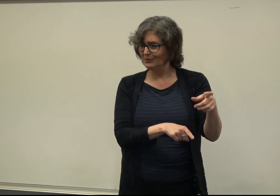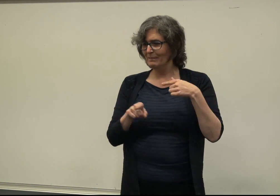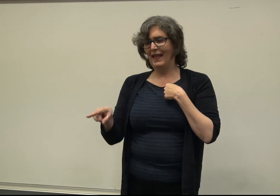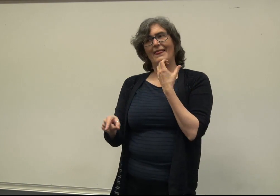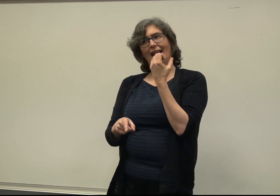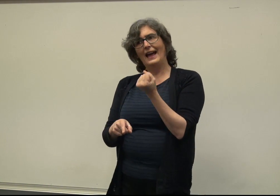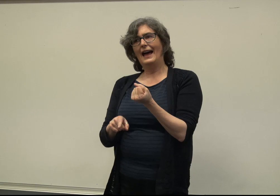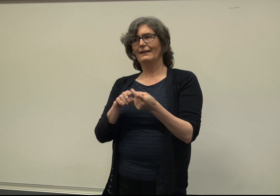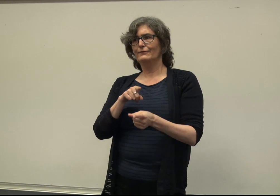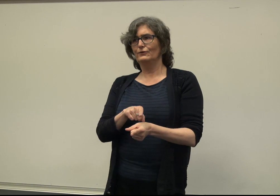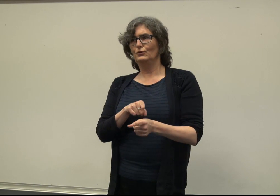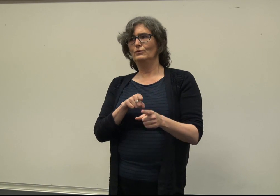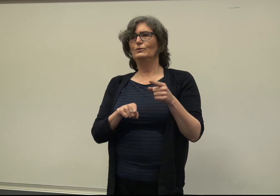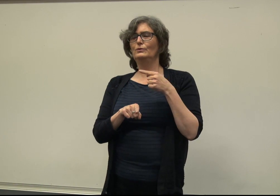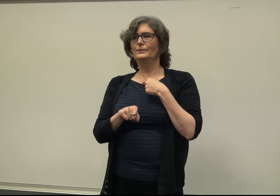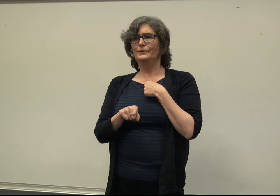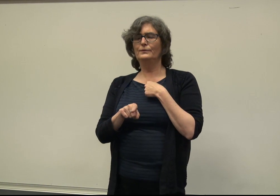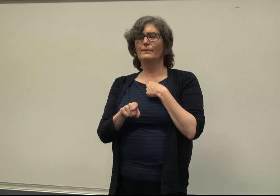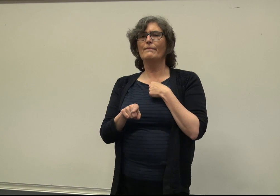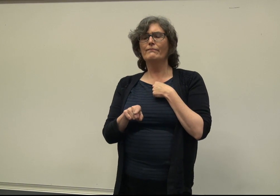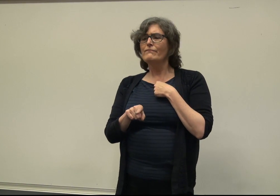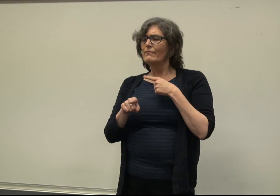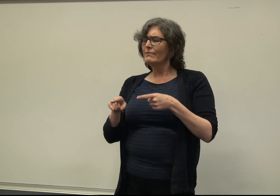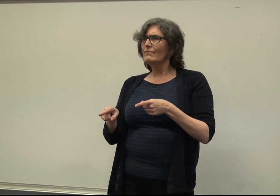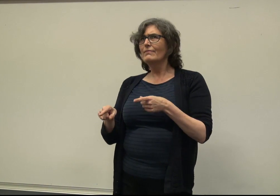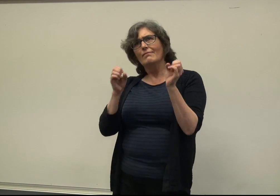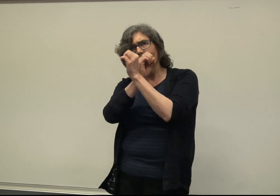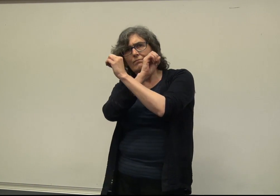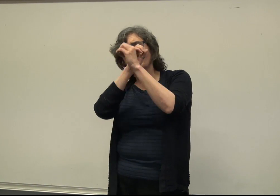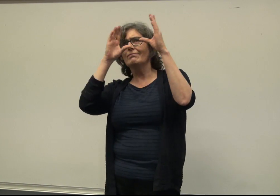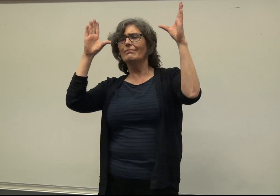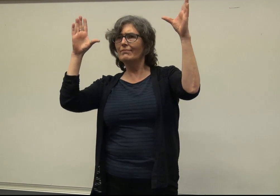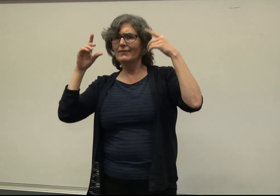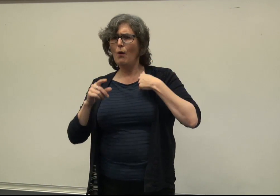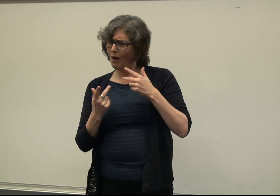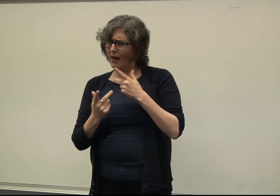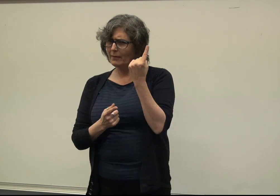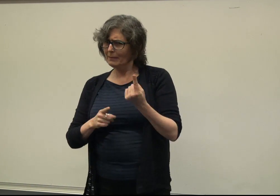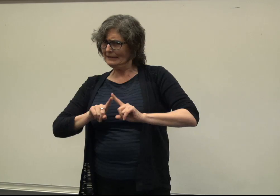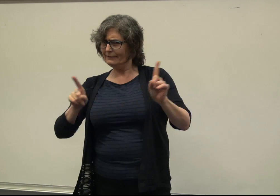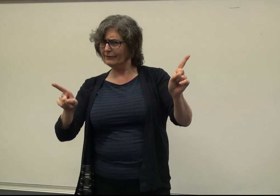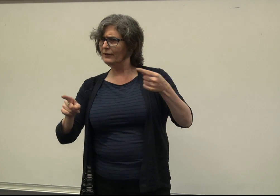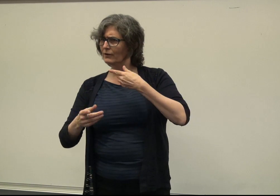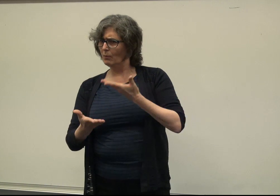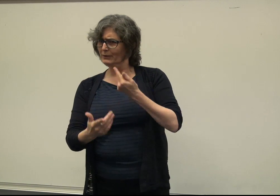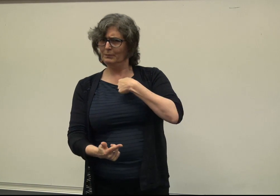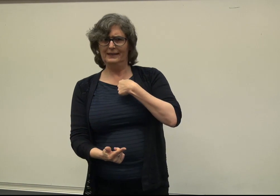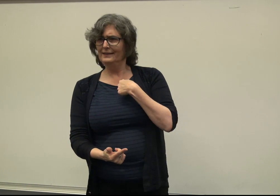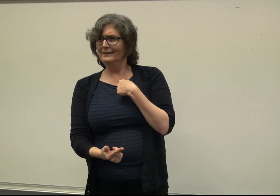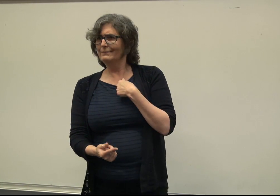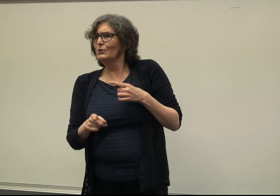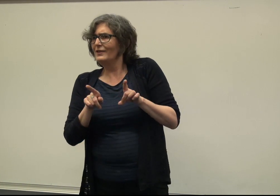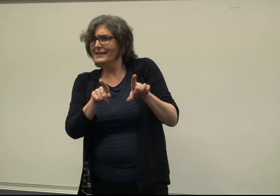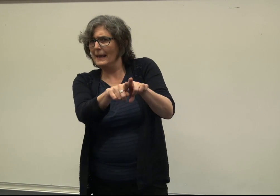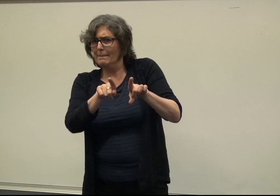the other person may be different. And this is extended to other domains that are not just linguistic.